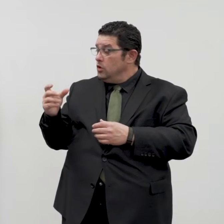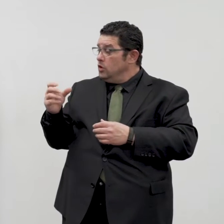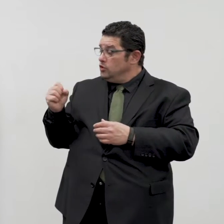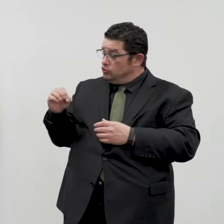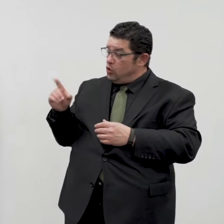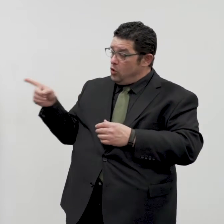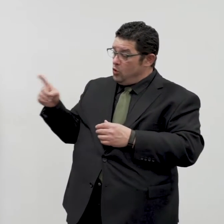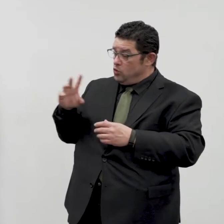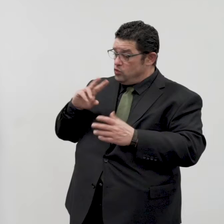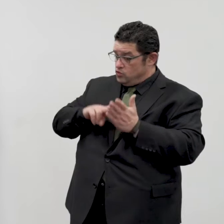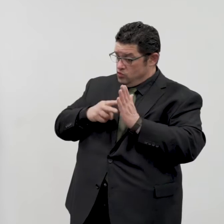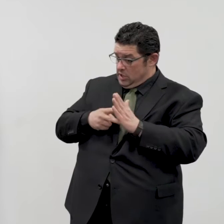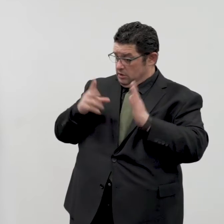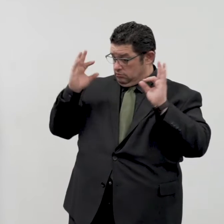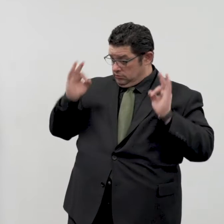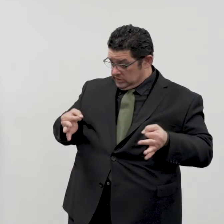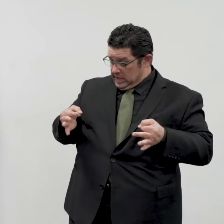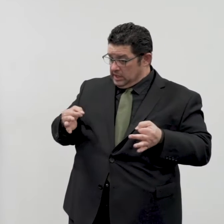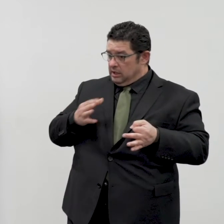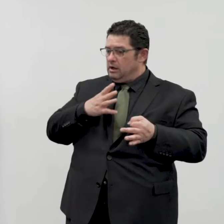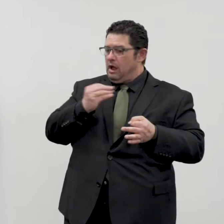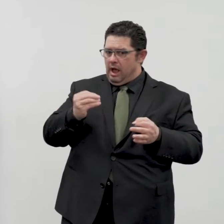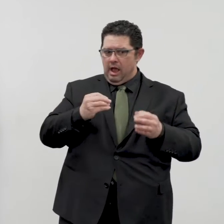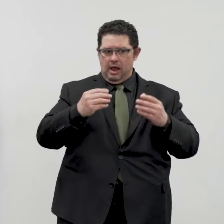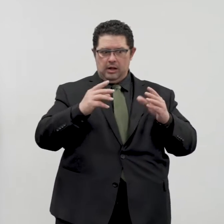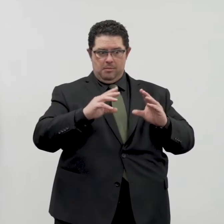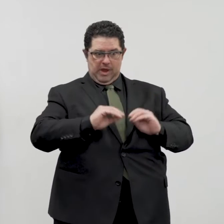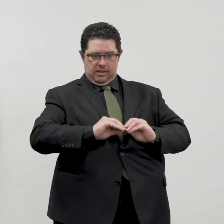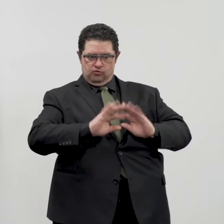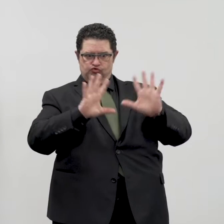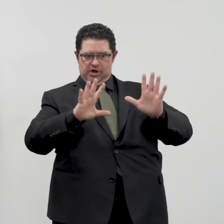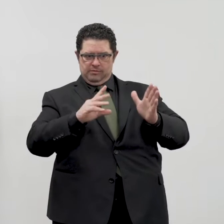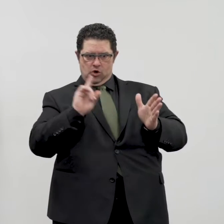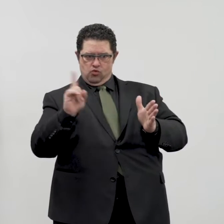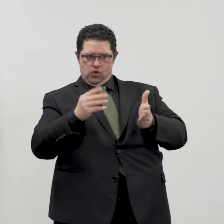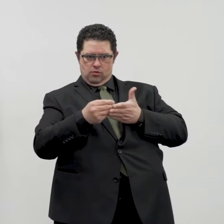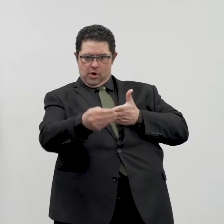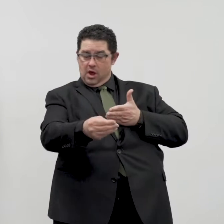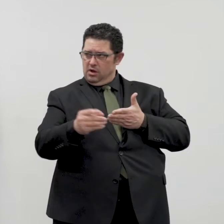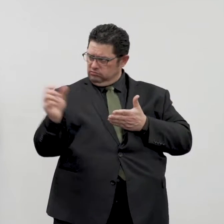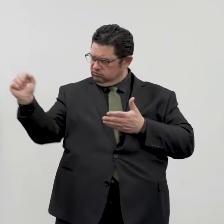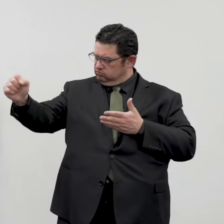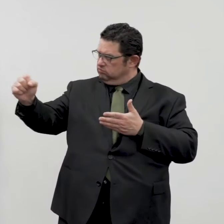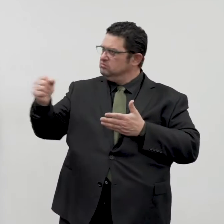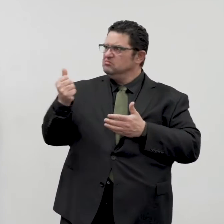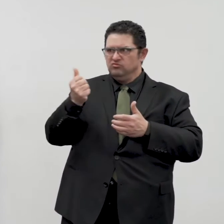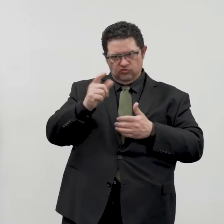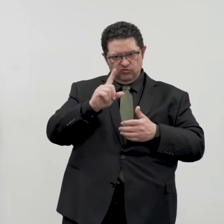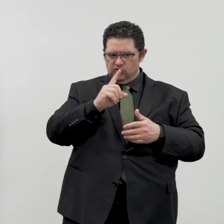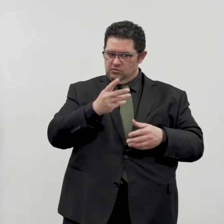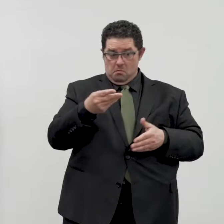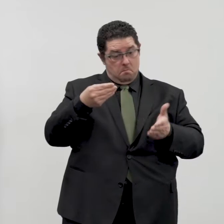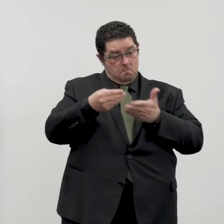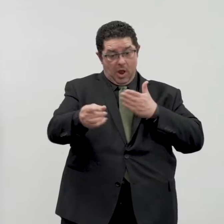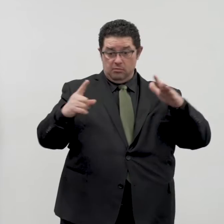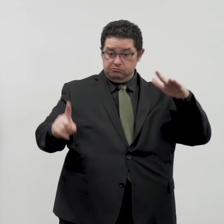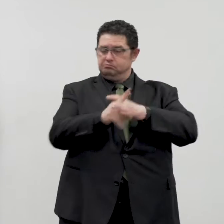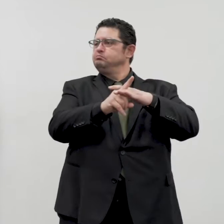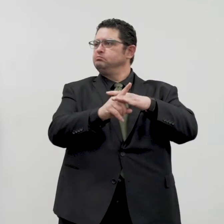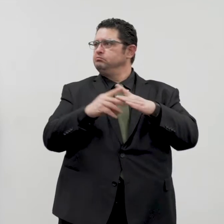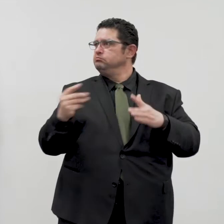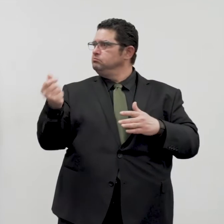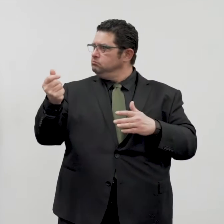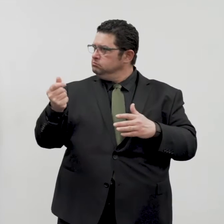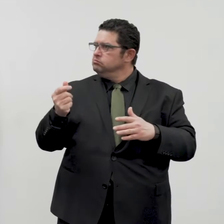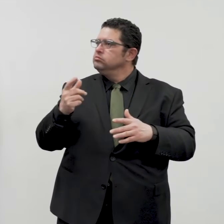transparently reporting that on that other. In real time, everyone will be able to follow along on the expenditures and have an opinion about where the trends are